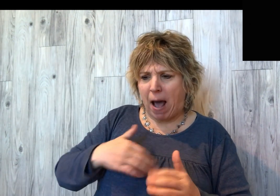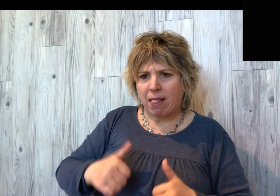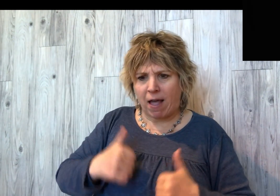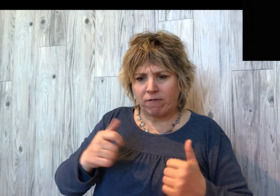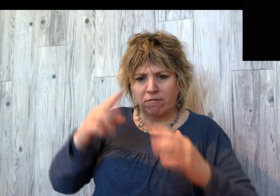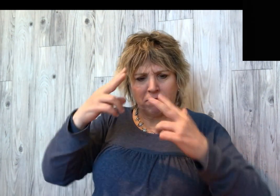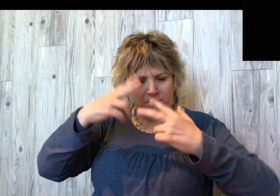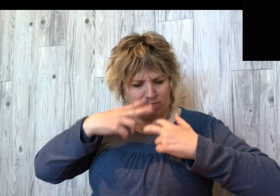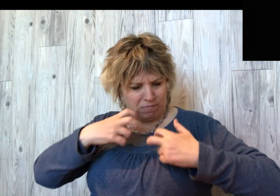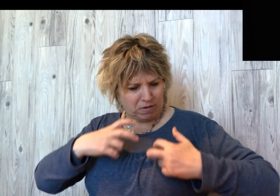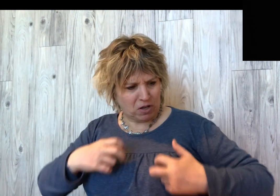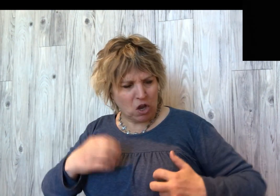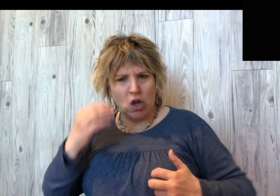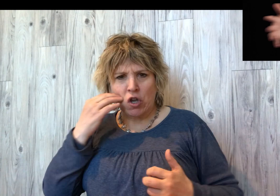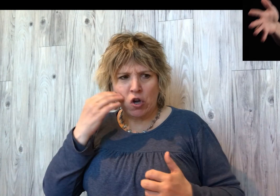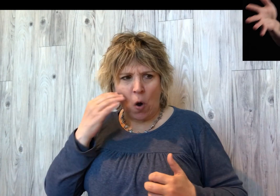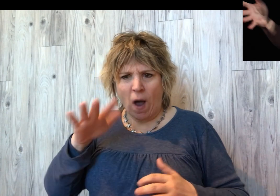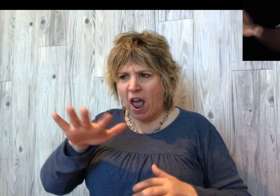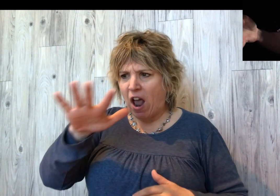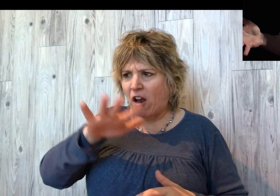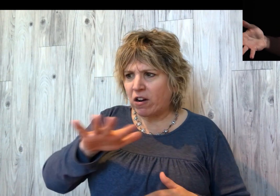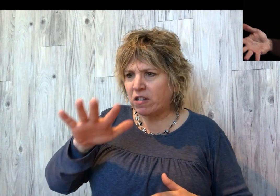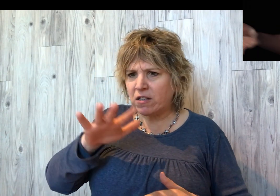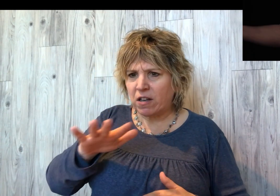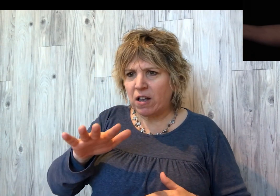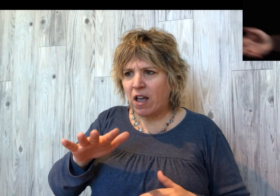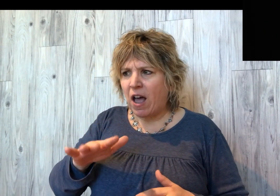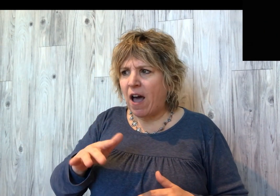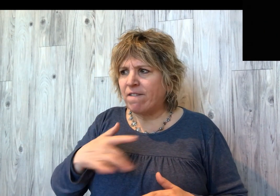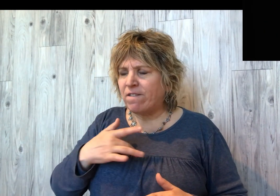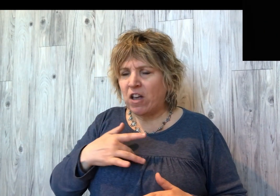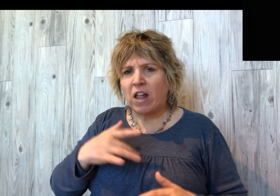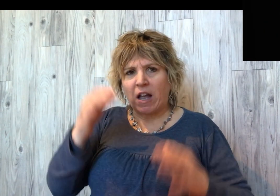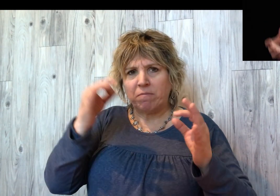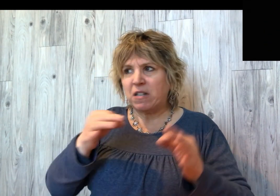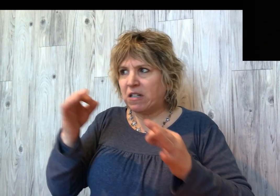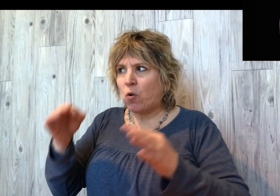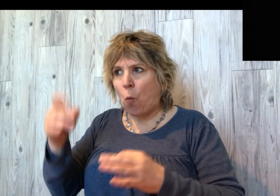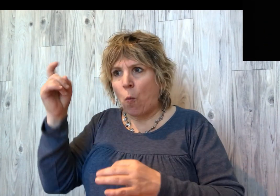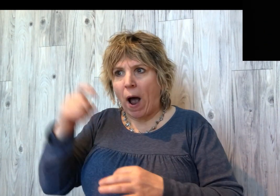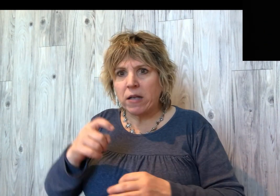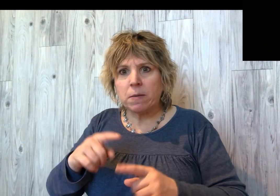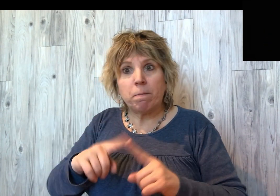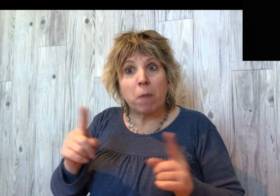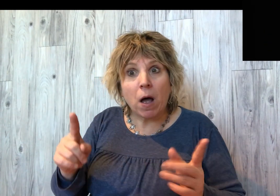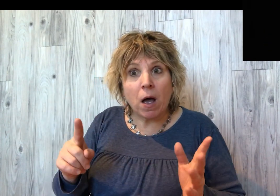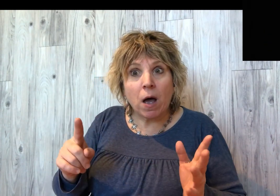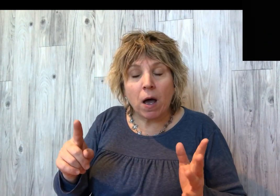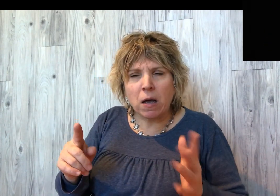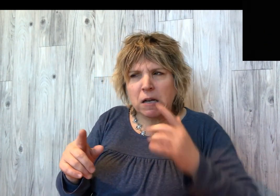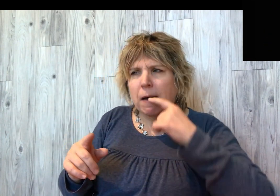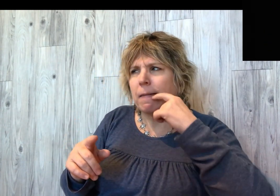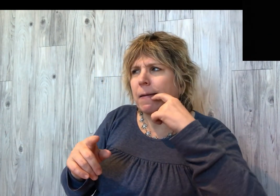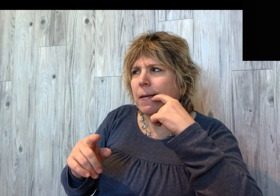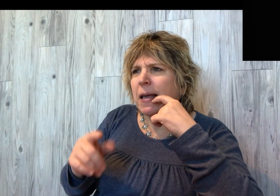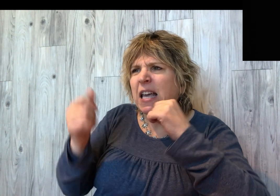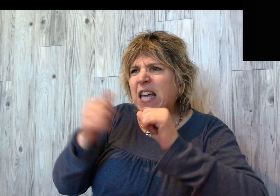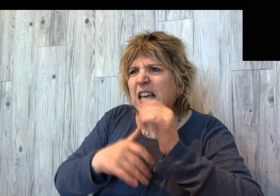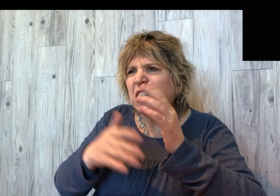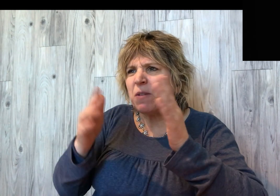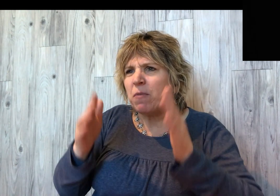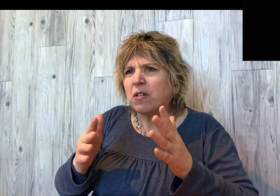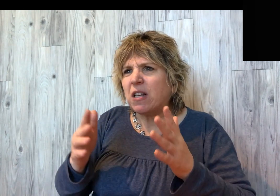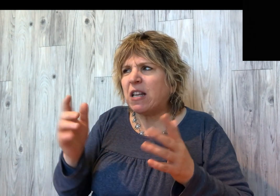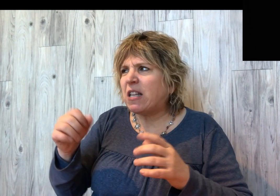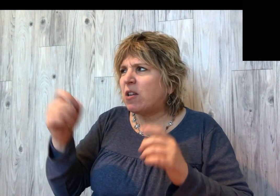look at my life and I go, you know, in a lot of different areas, I feel like I'm making wise choices, I'm doing wise things, but I think each one of